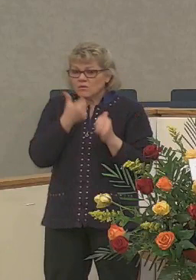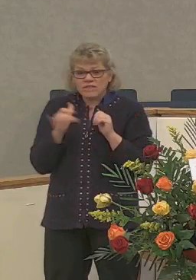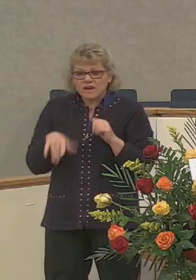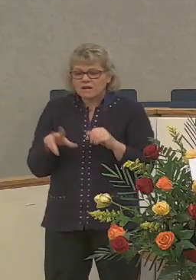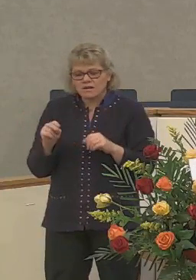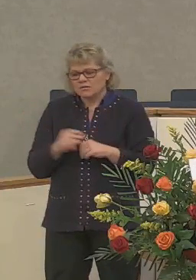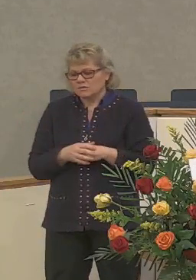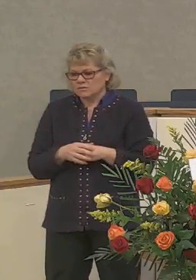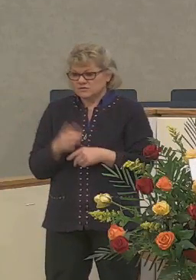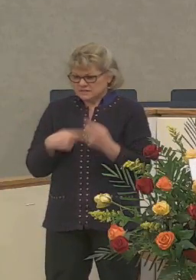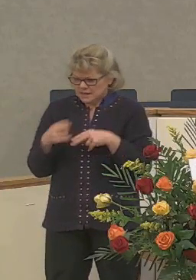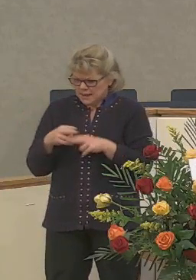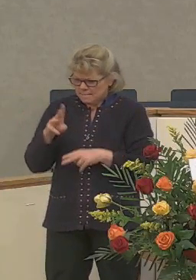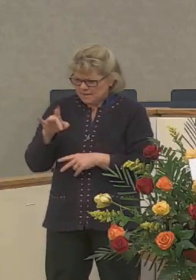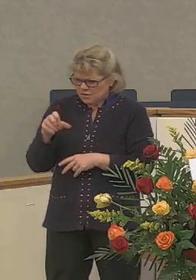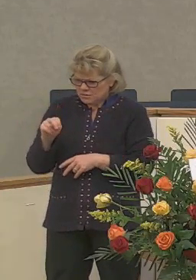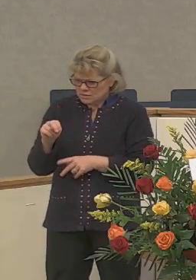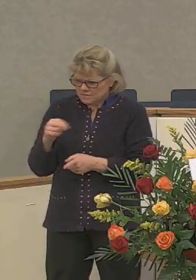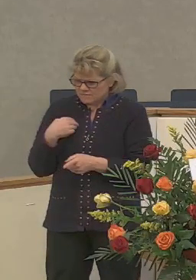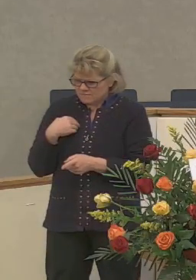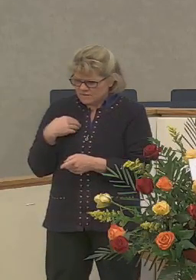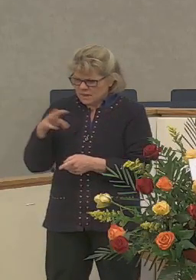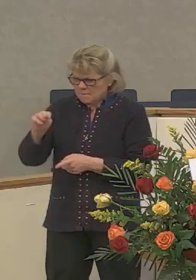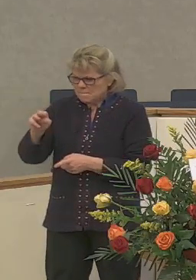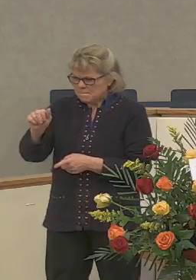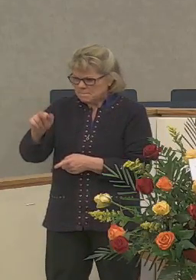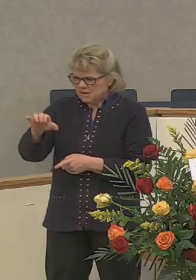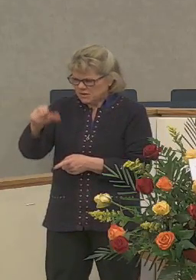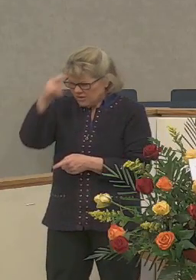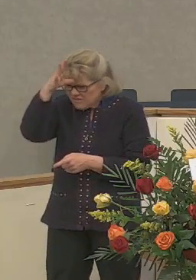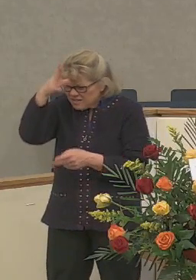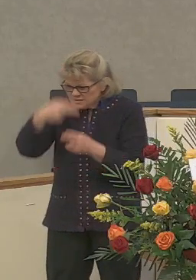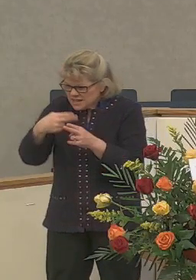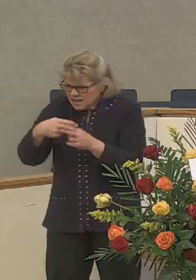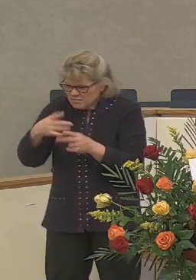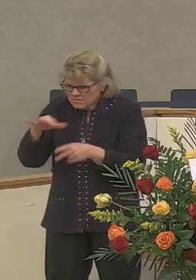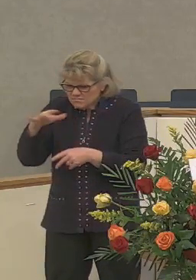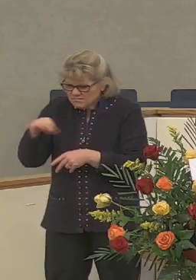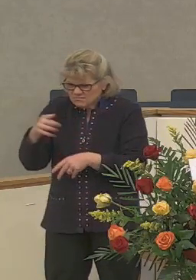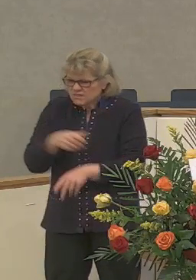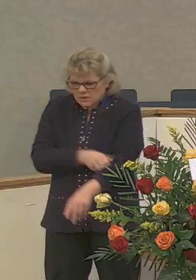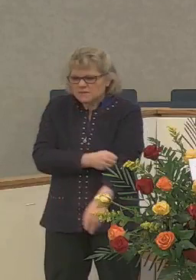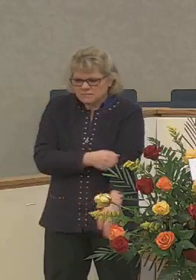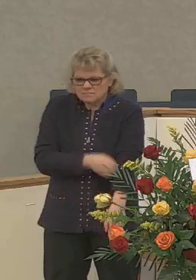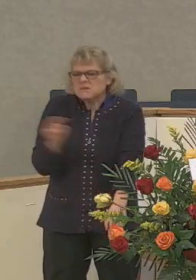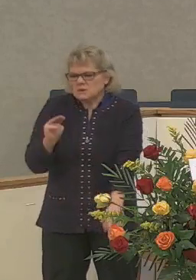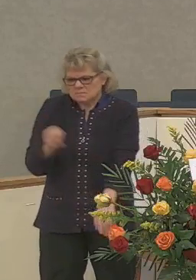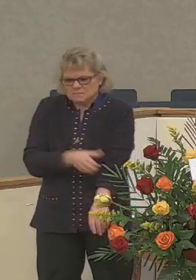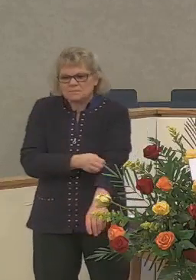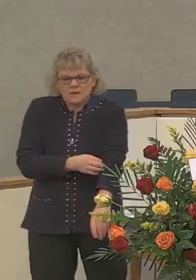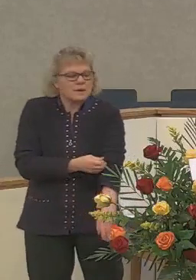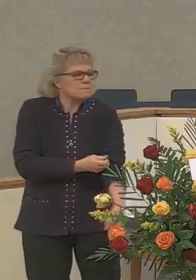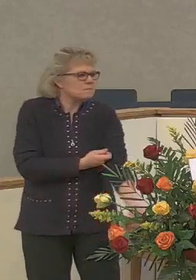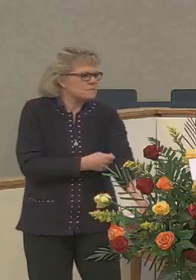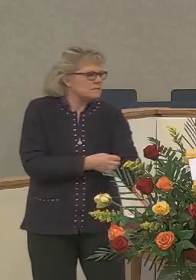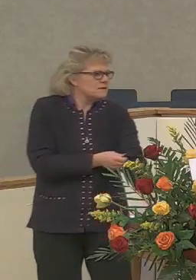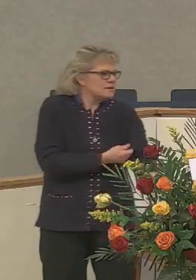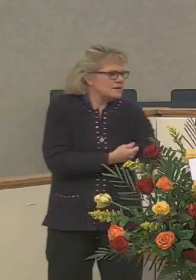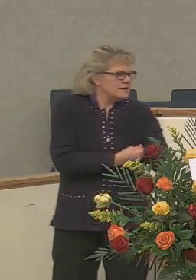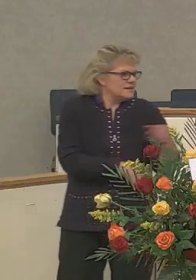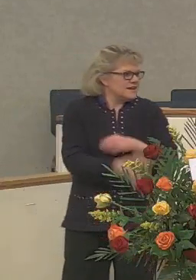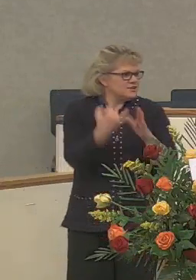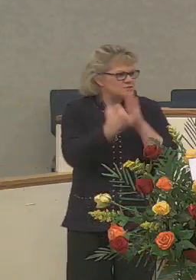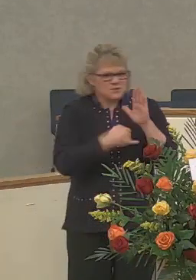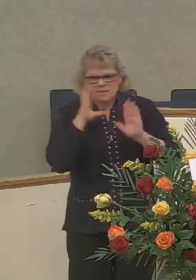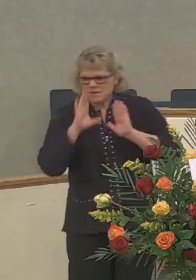that? He was a good artist. I've got a picture he drew for my mother-in-law. Beautiful little, he